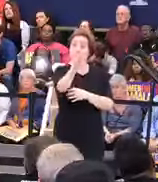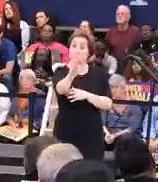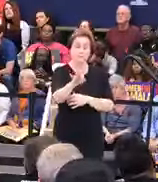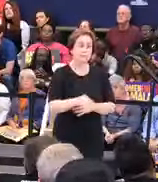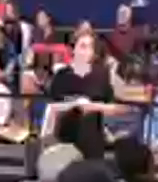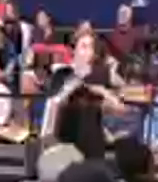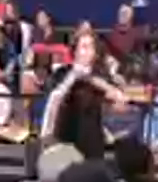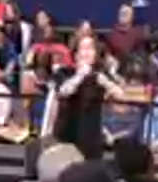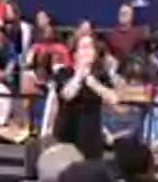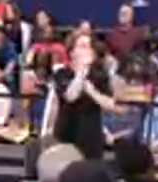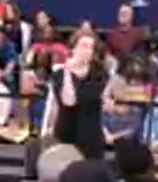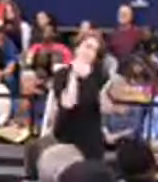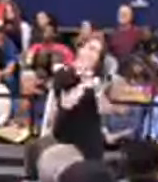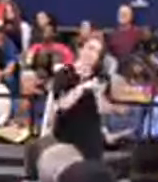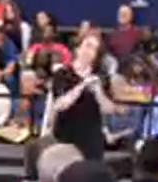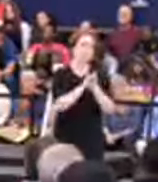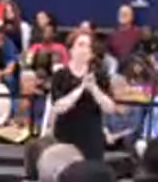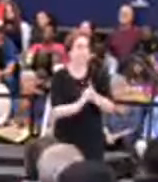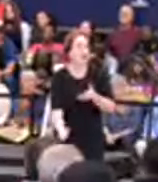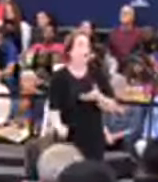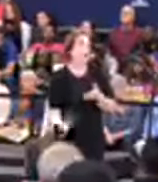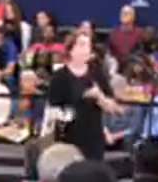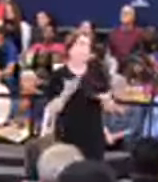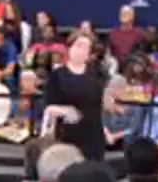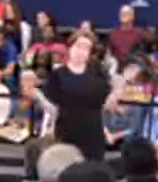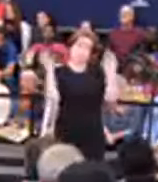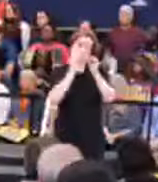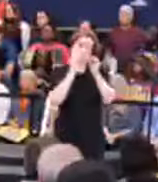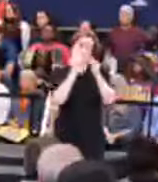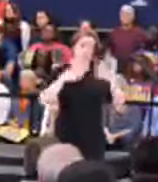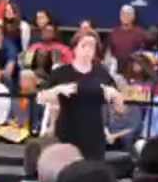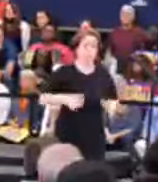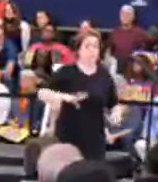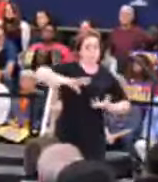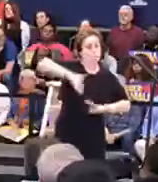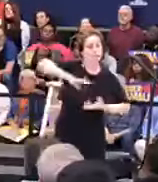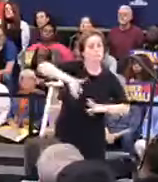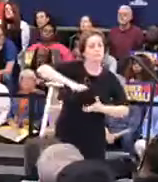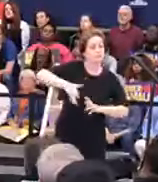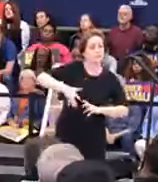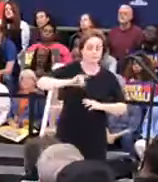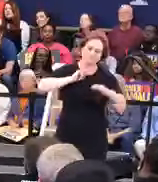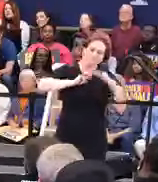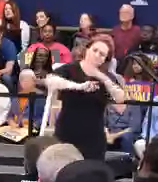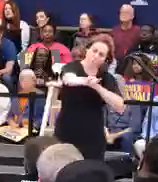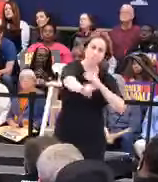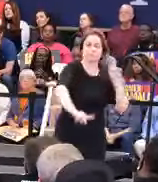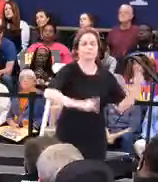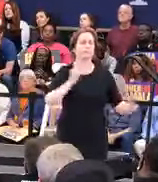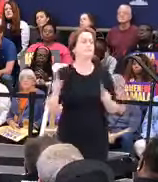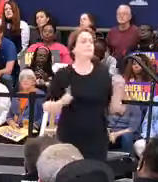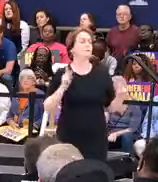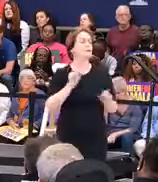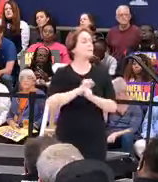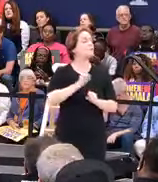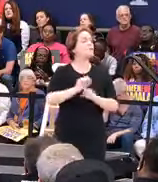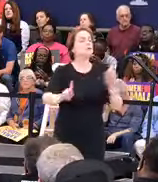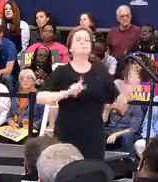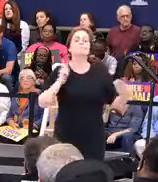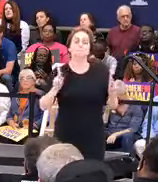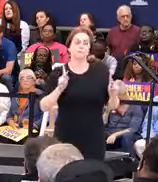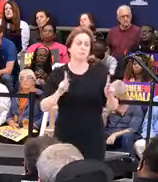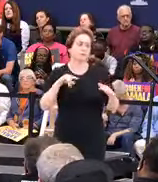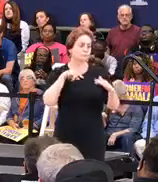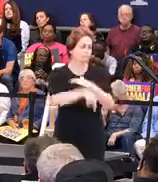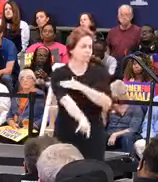$1,000 or more on everything from clothing to washing machines. He sold people out, working people.